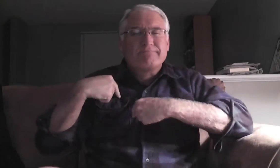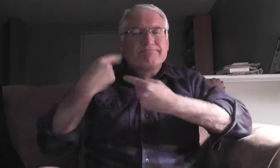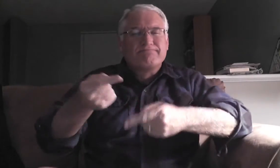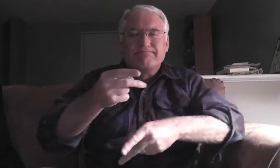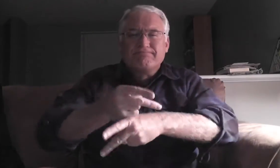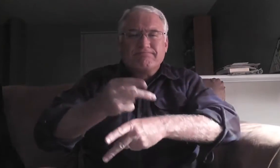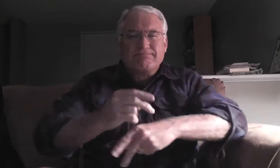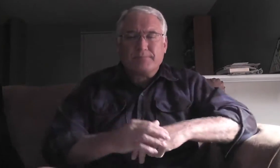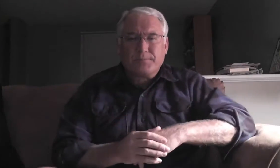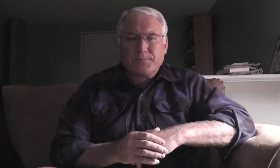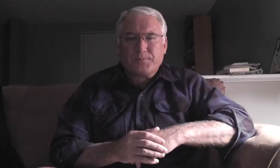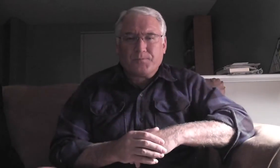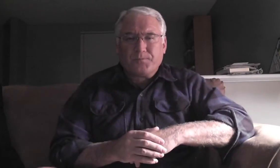taken good care of it, no.